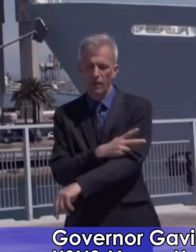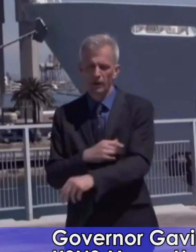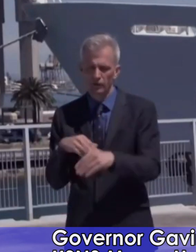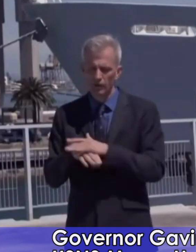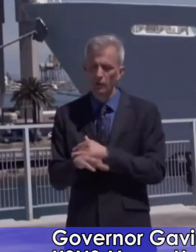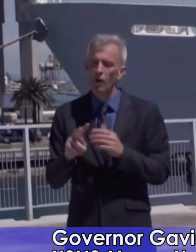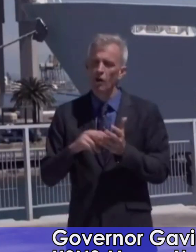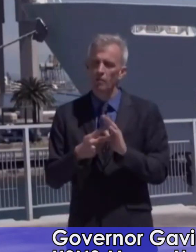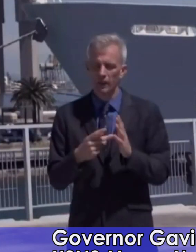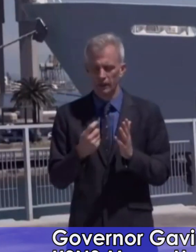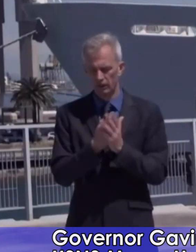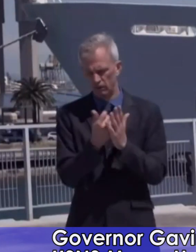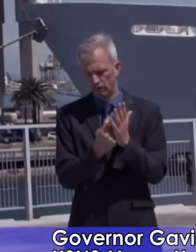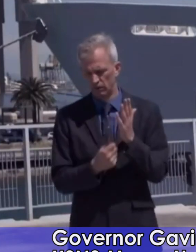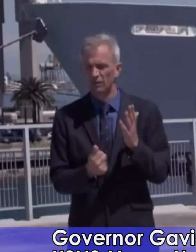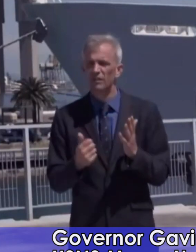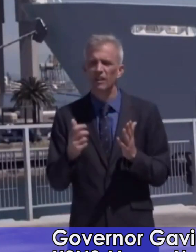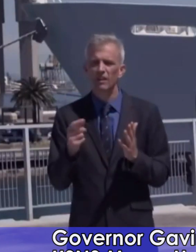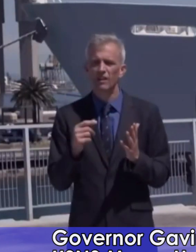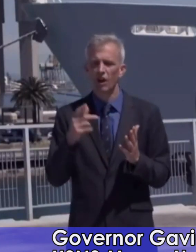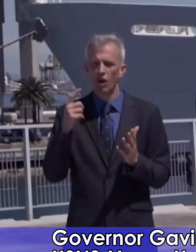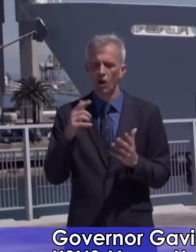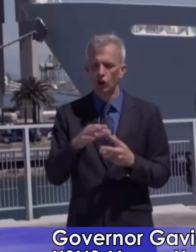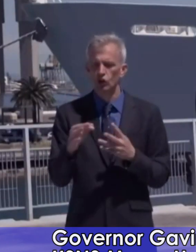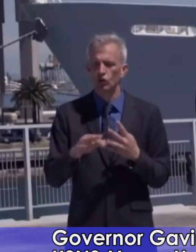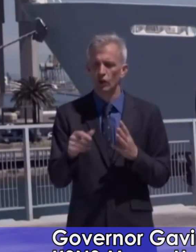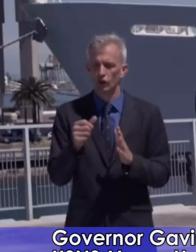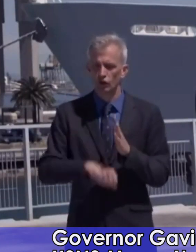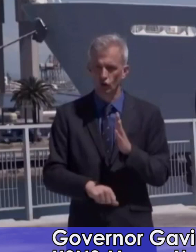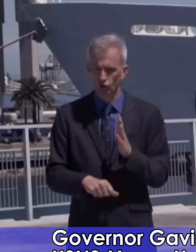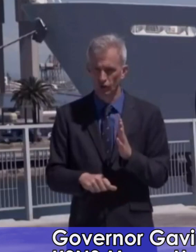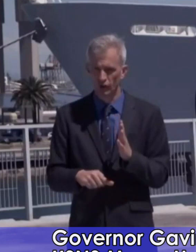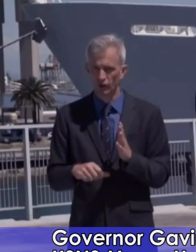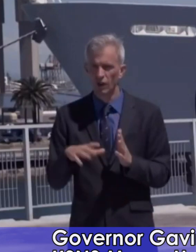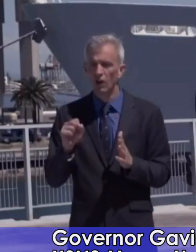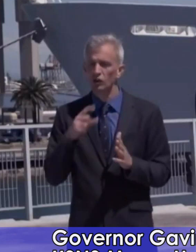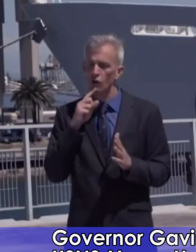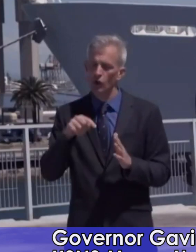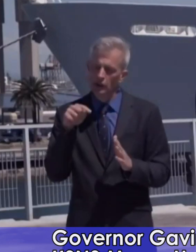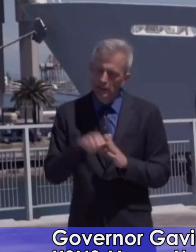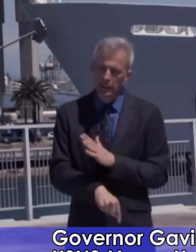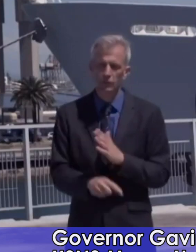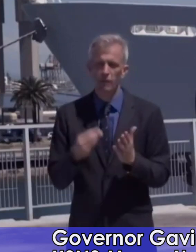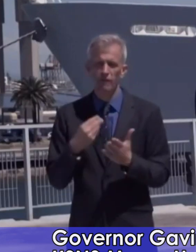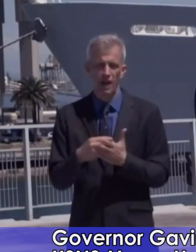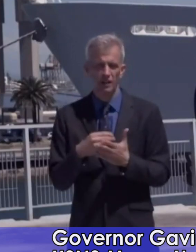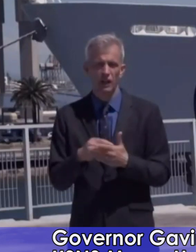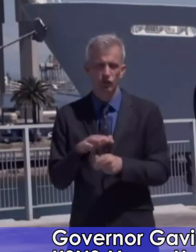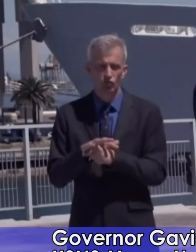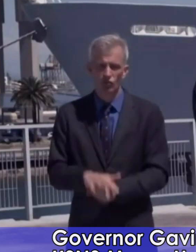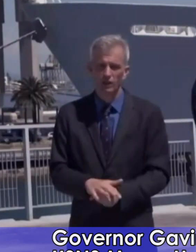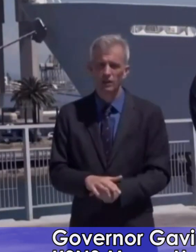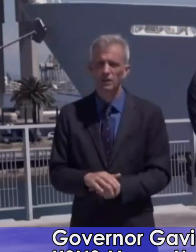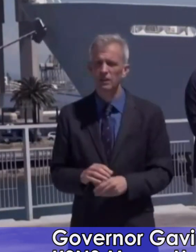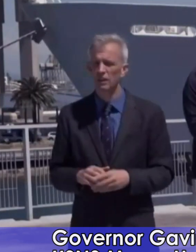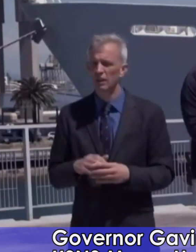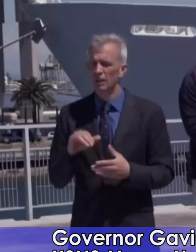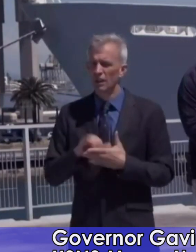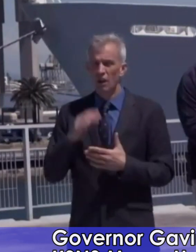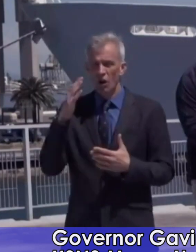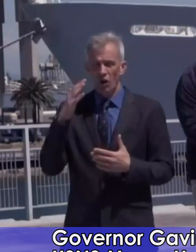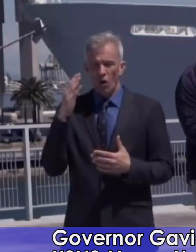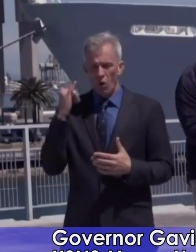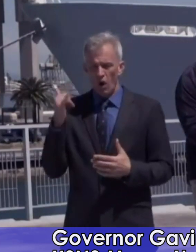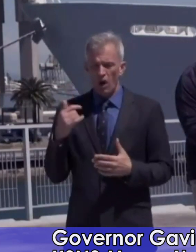down significantly or no longer exist. So they're in deep financial distress, and that's why we've all been sober. And while we're very pleased with